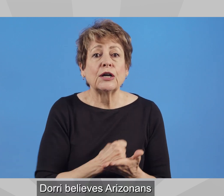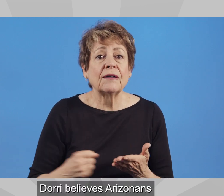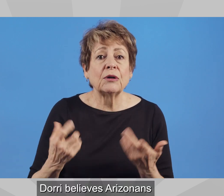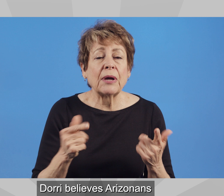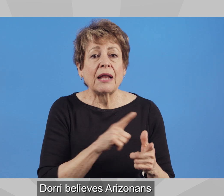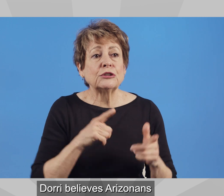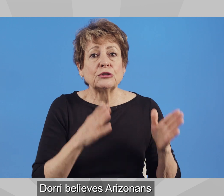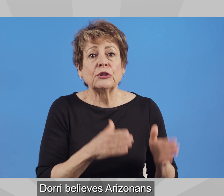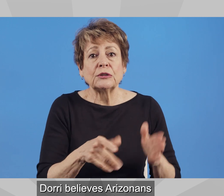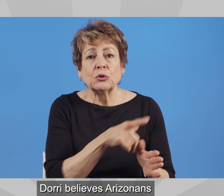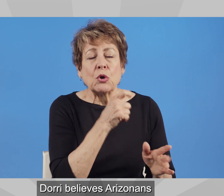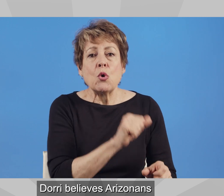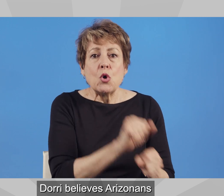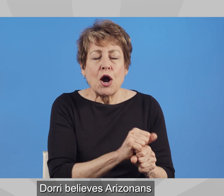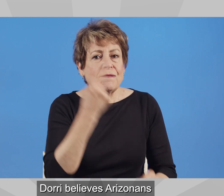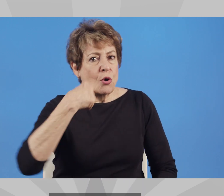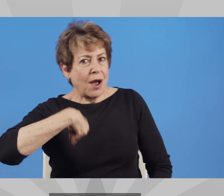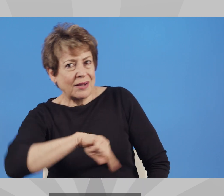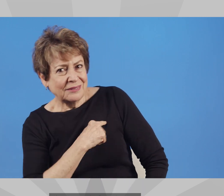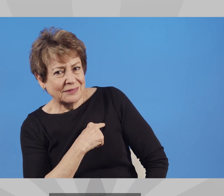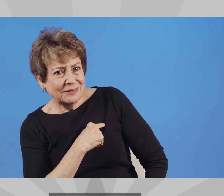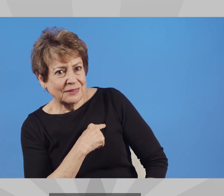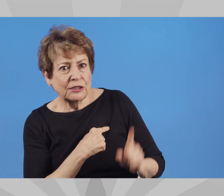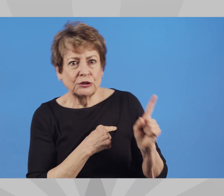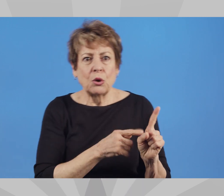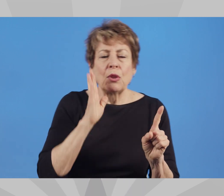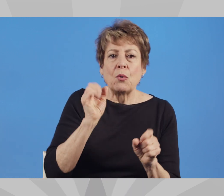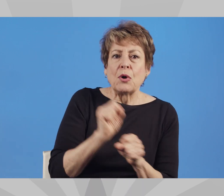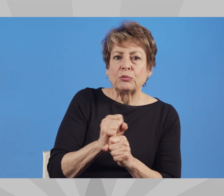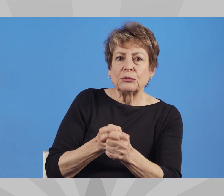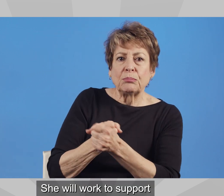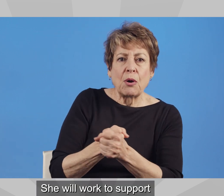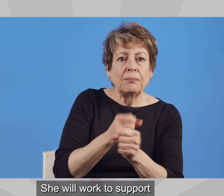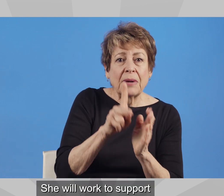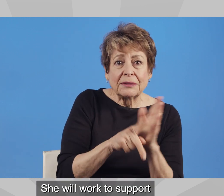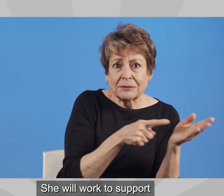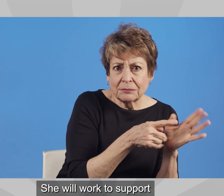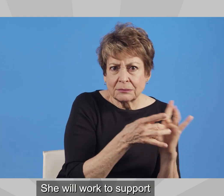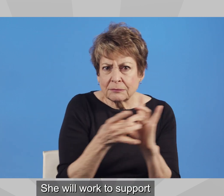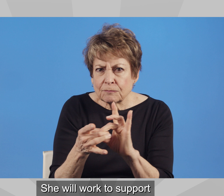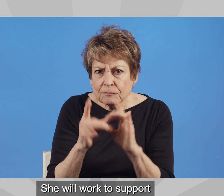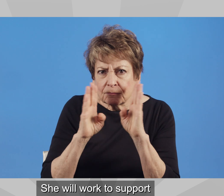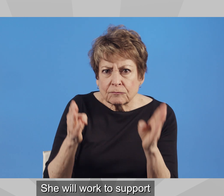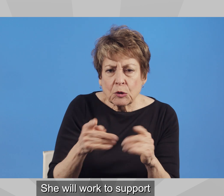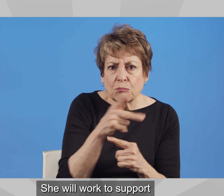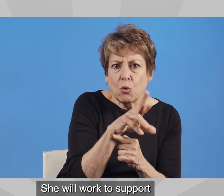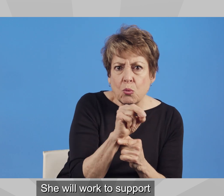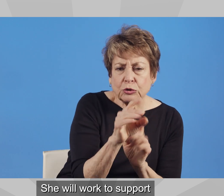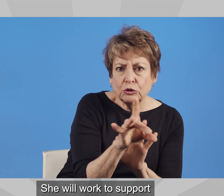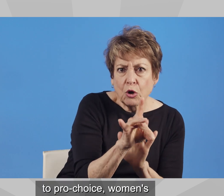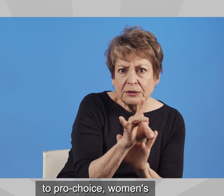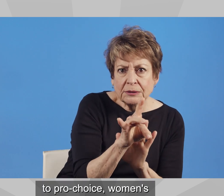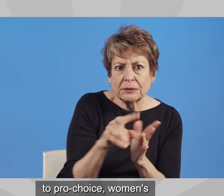Dorri believes Arizonans deserve legislators that work for them. She will work to support policies that